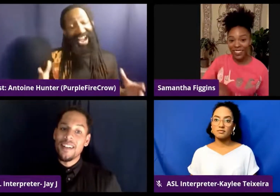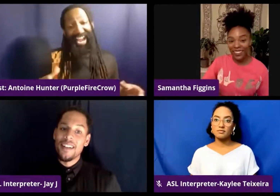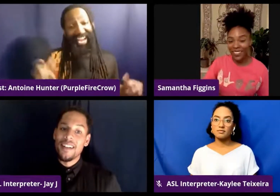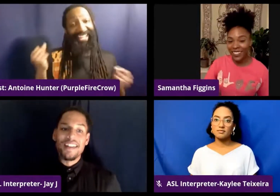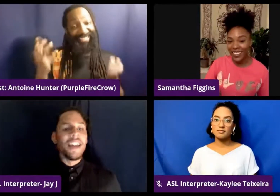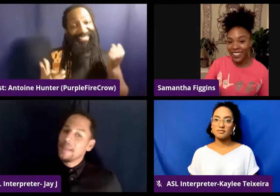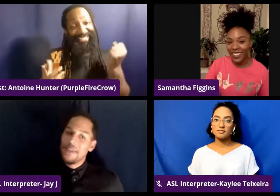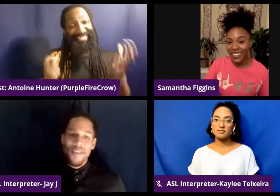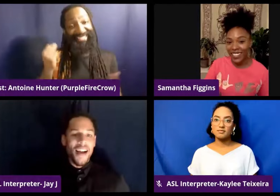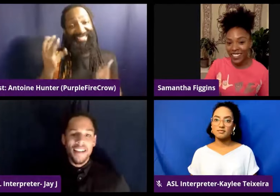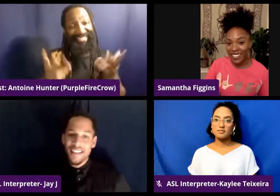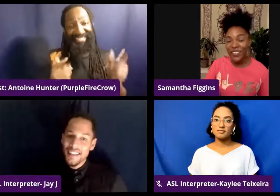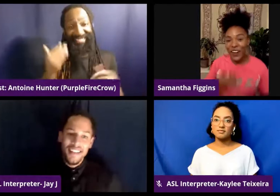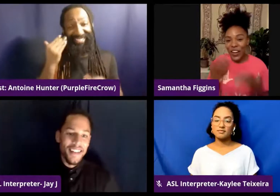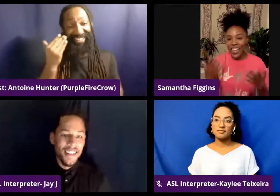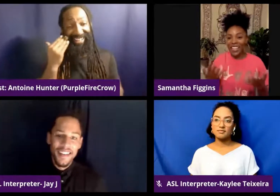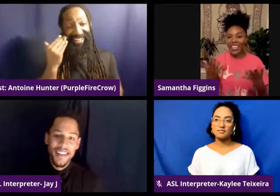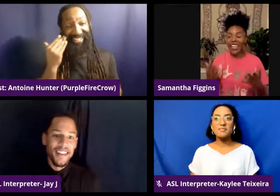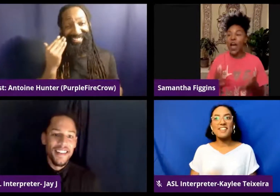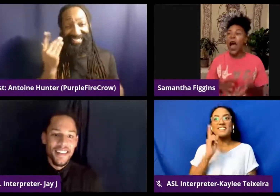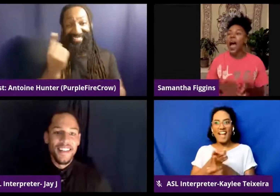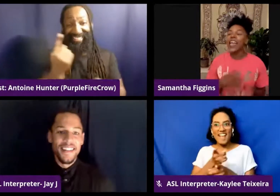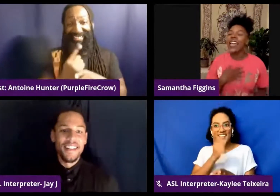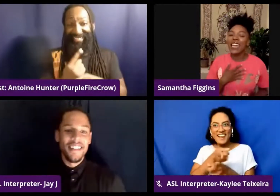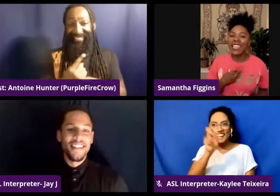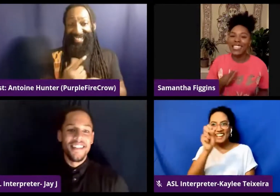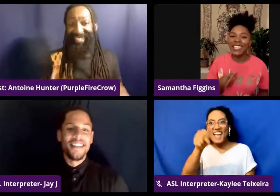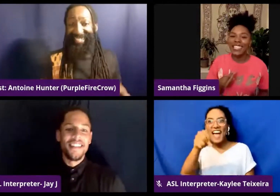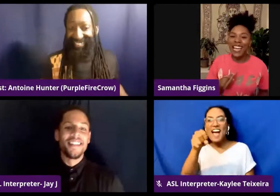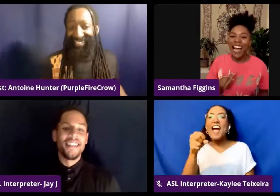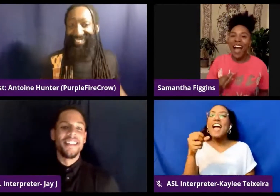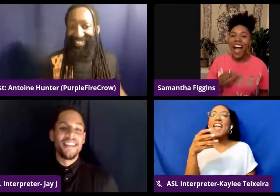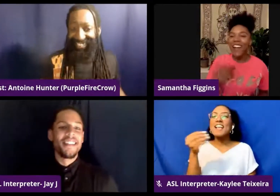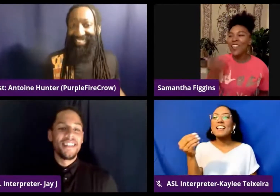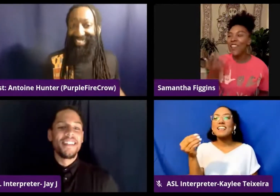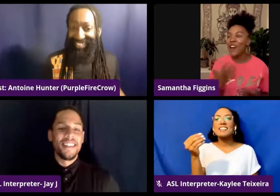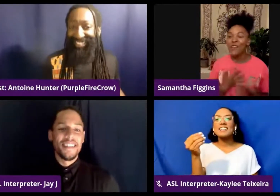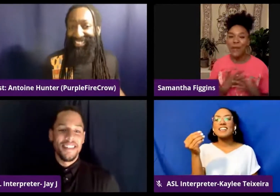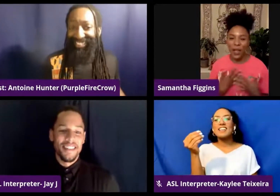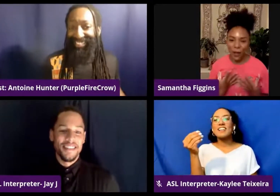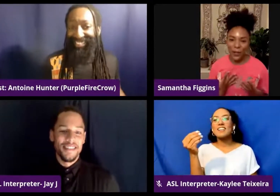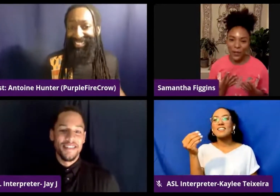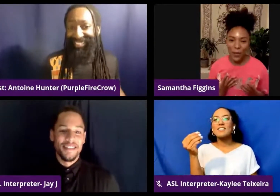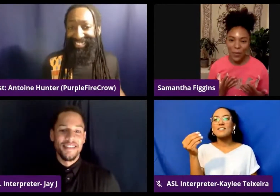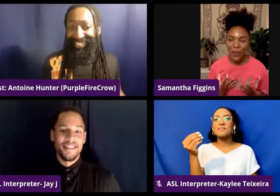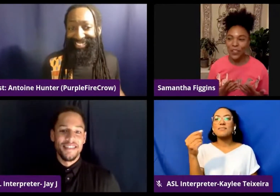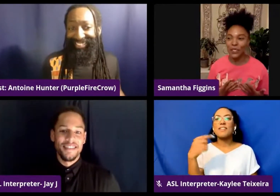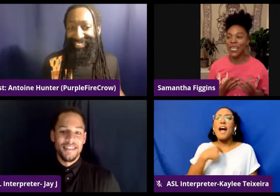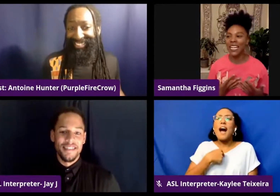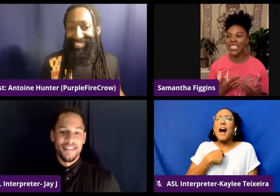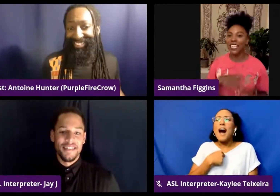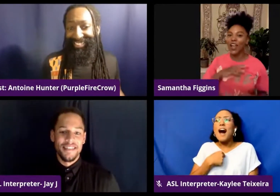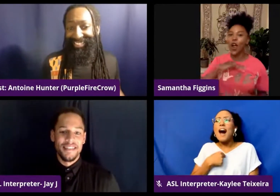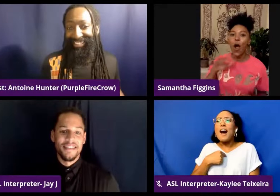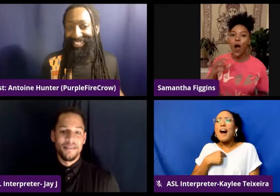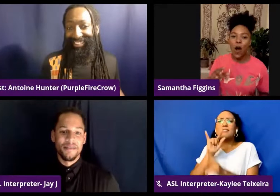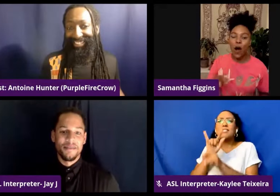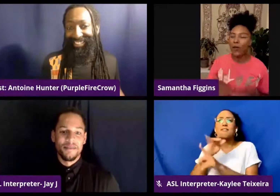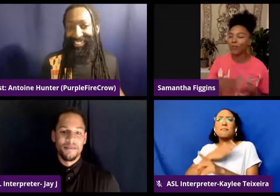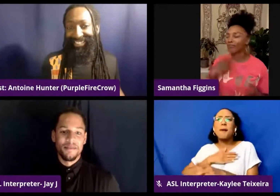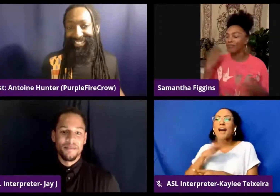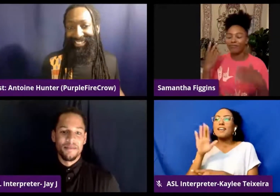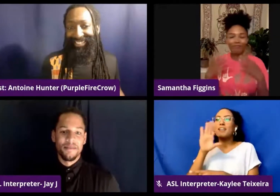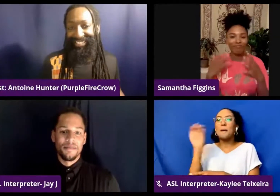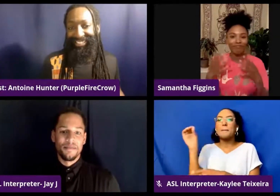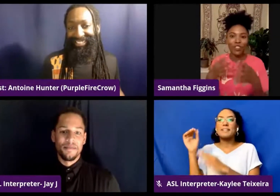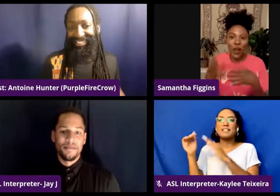be fine. It'll be fun. Right. Yeah. And I love my company members because they are